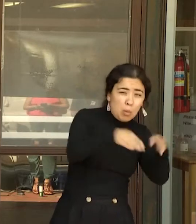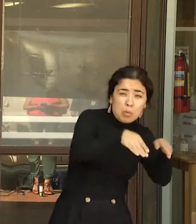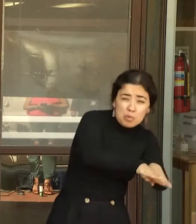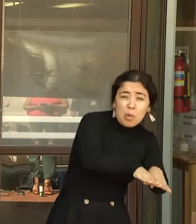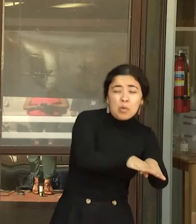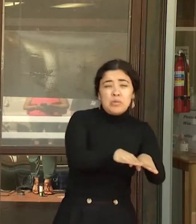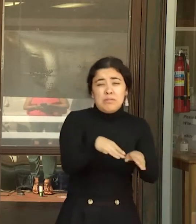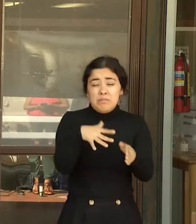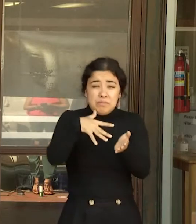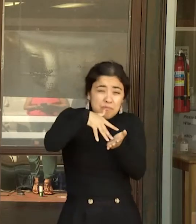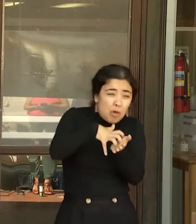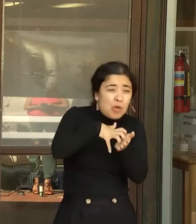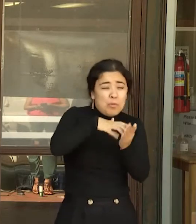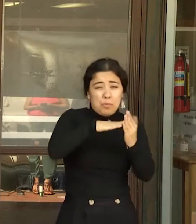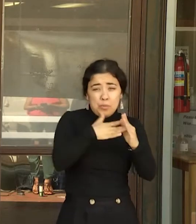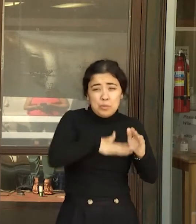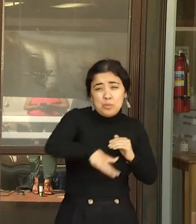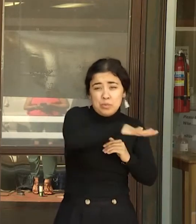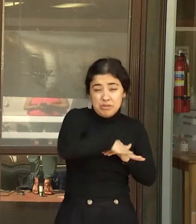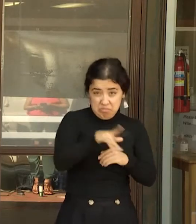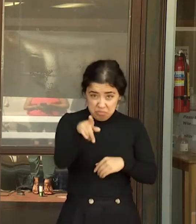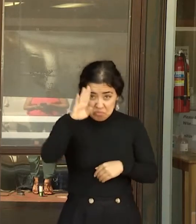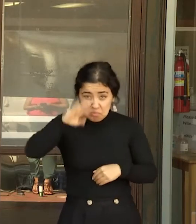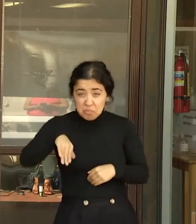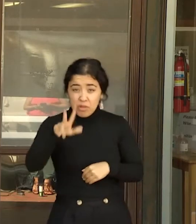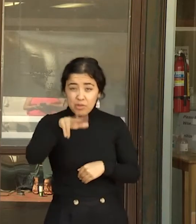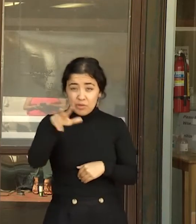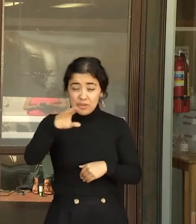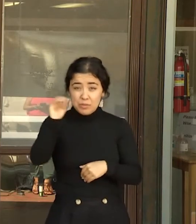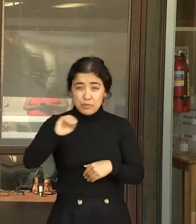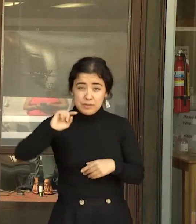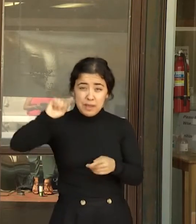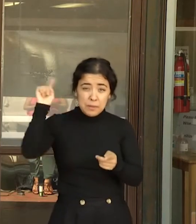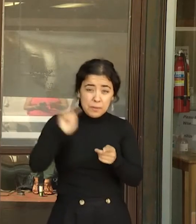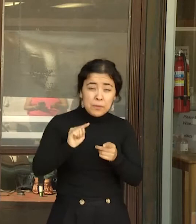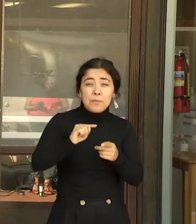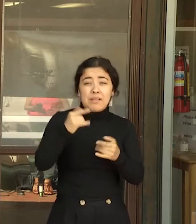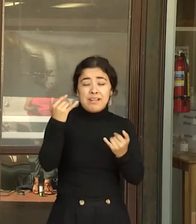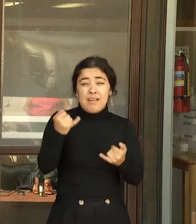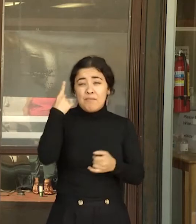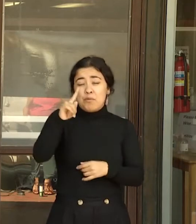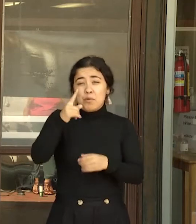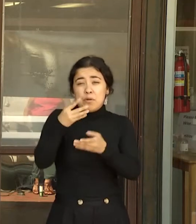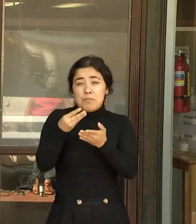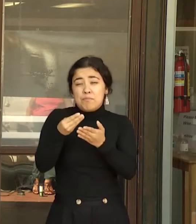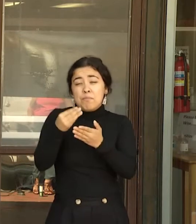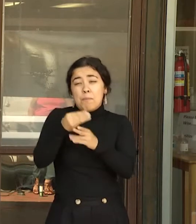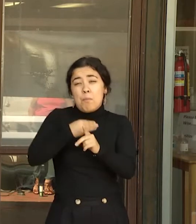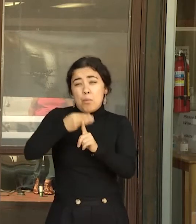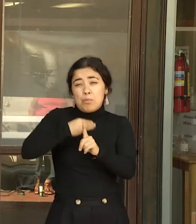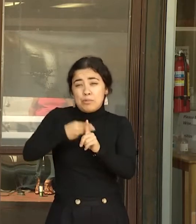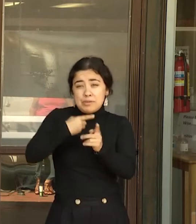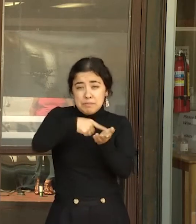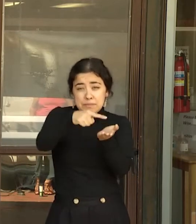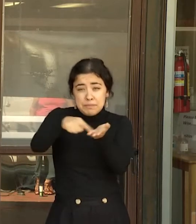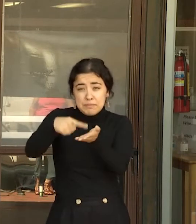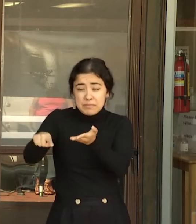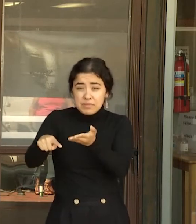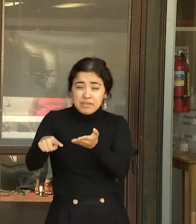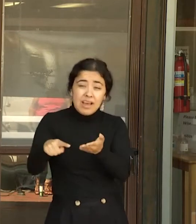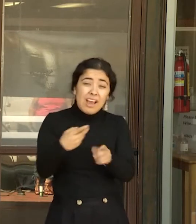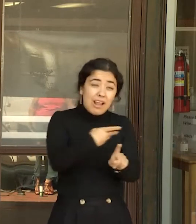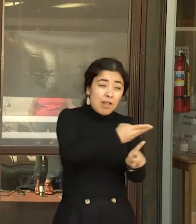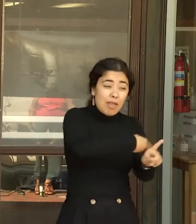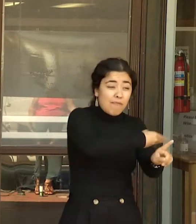You might have heard about the 30% delinquency on mortgage payments and the staggering increase in layoffs.